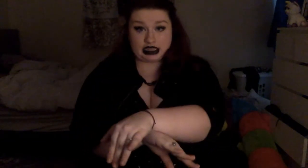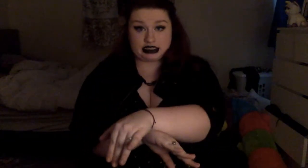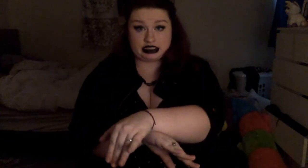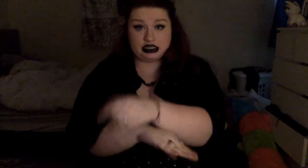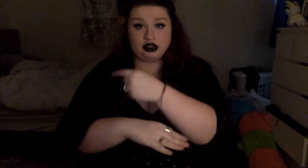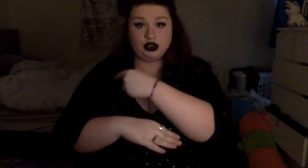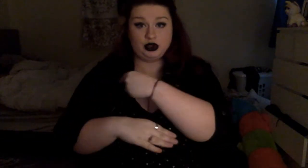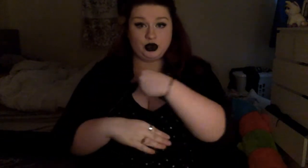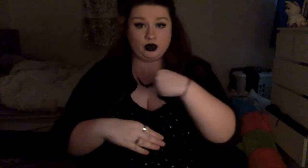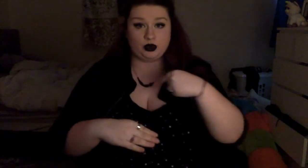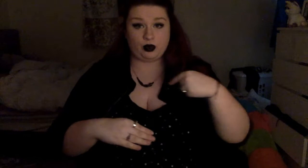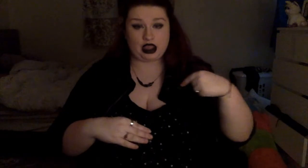tonight we